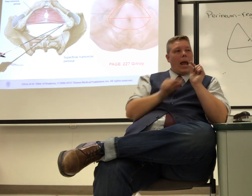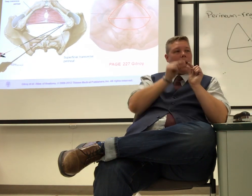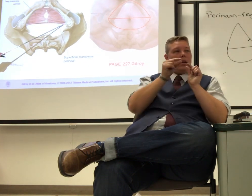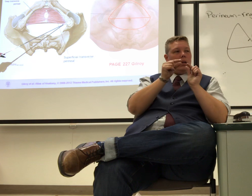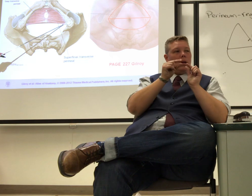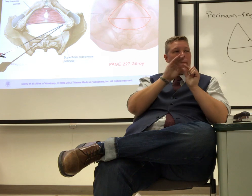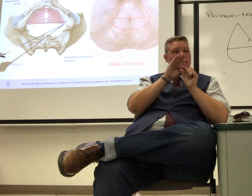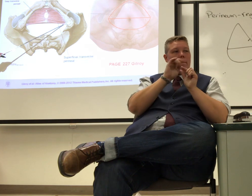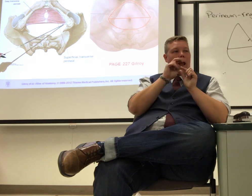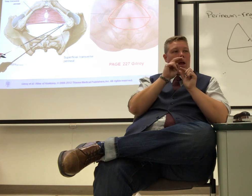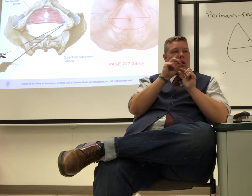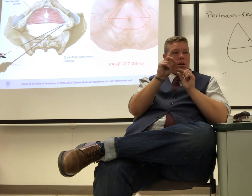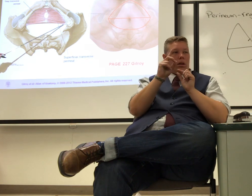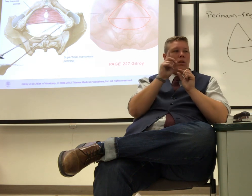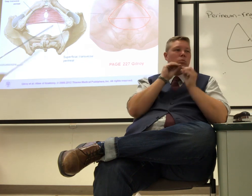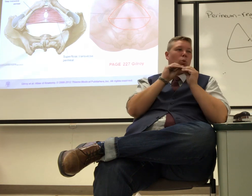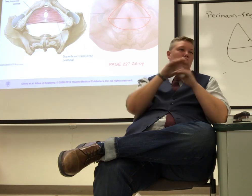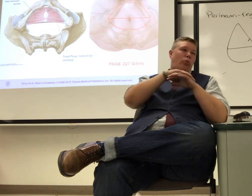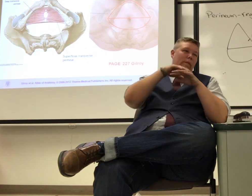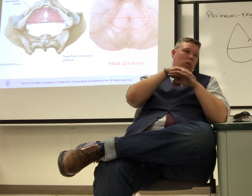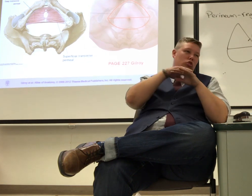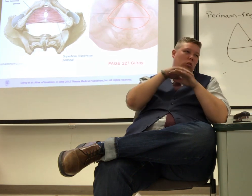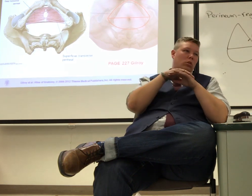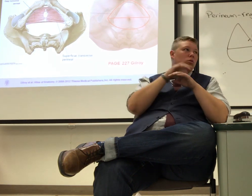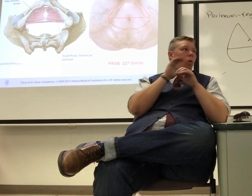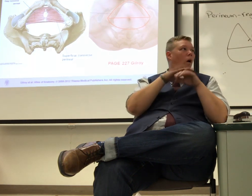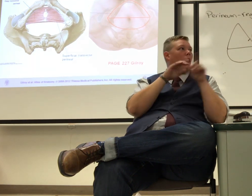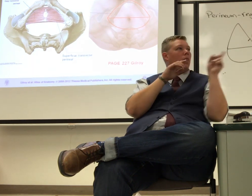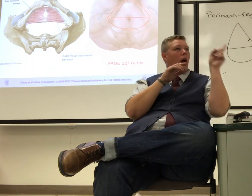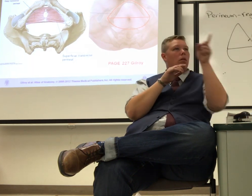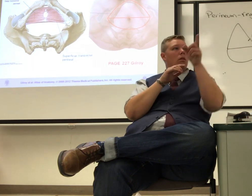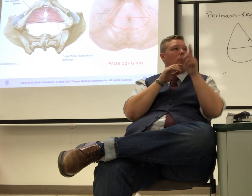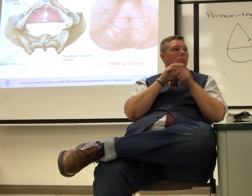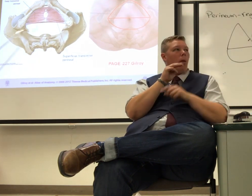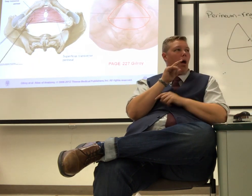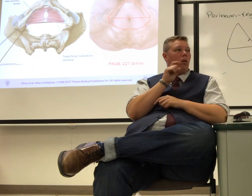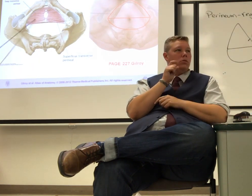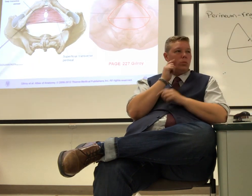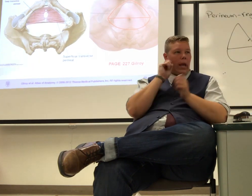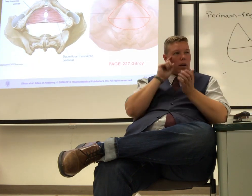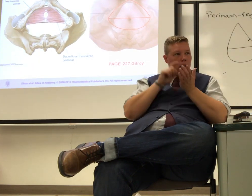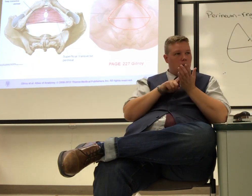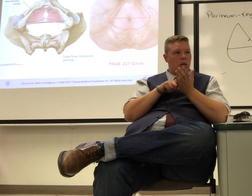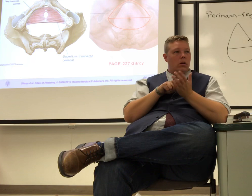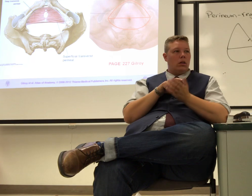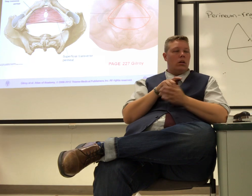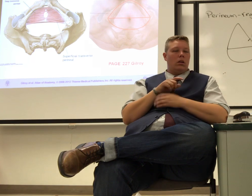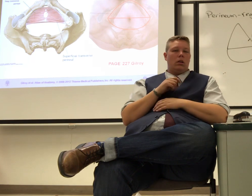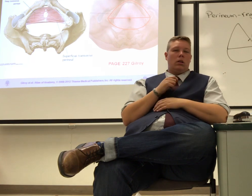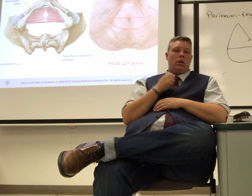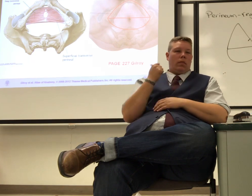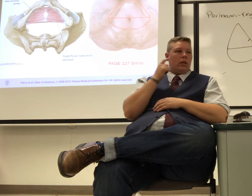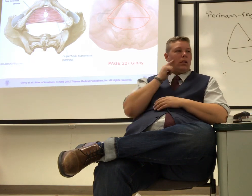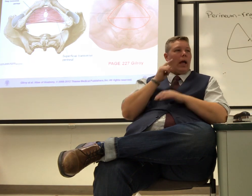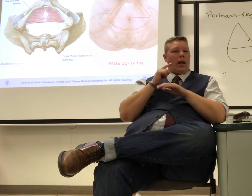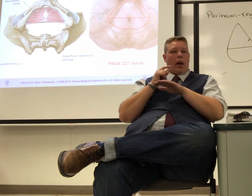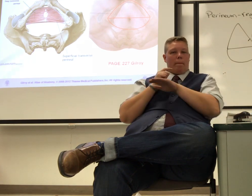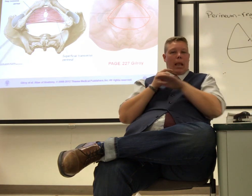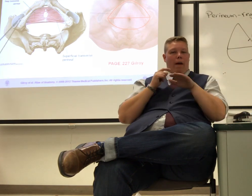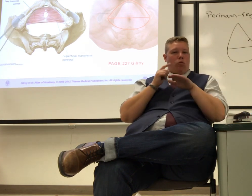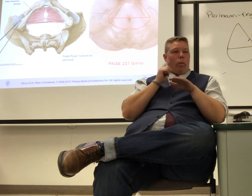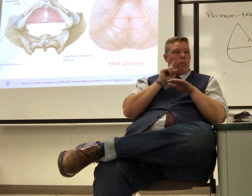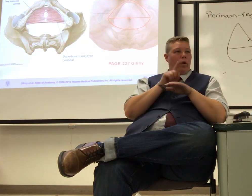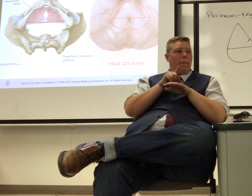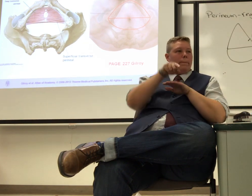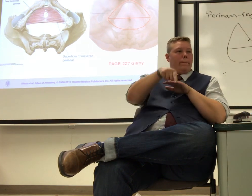superficial. So find those on models, be able to identify it. It's important to know because this is like a platform for the penis in males. Now